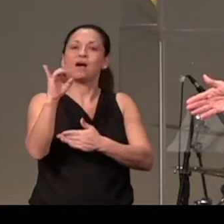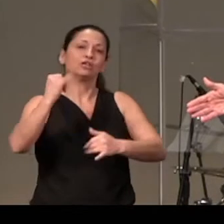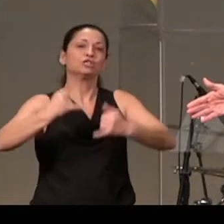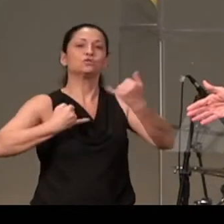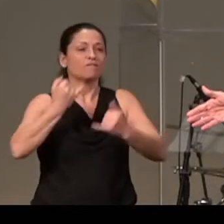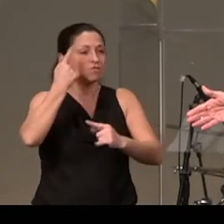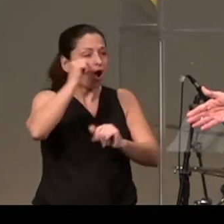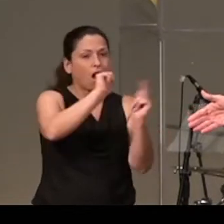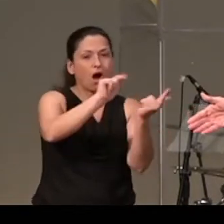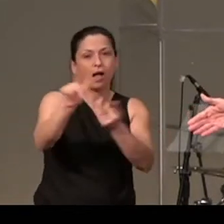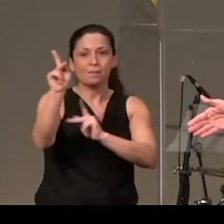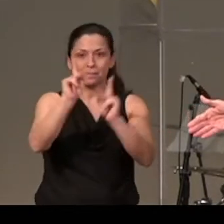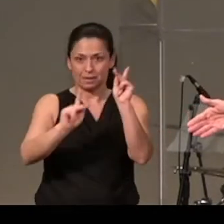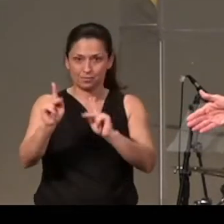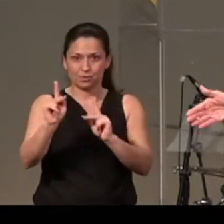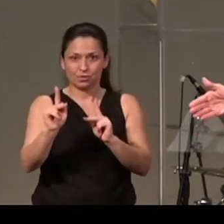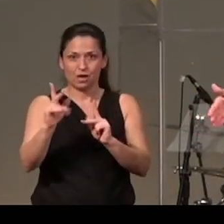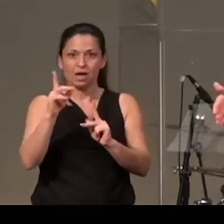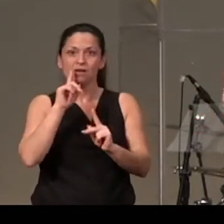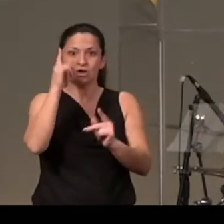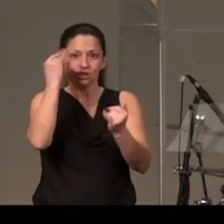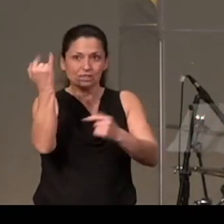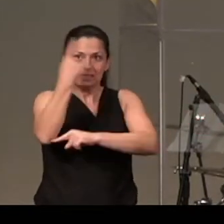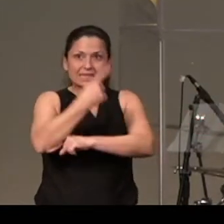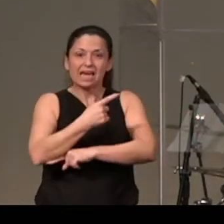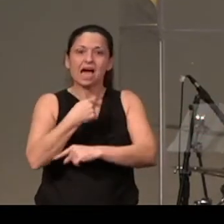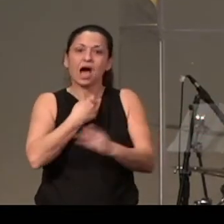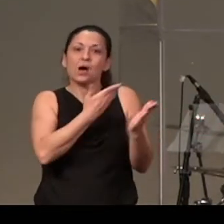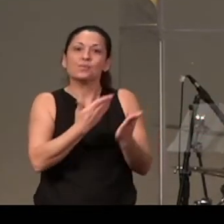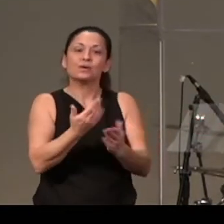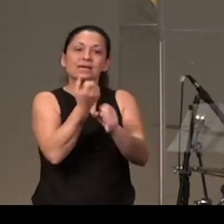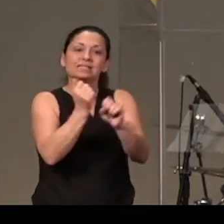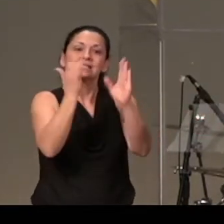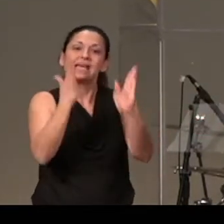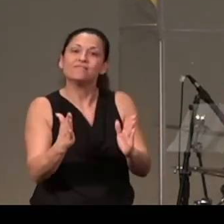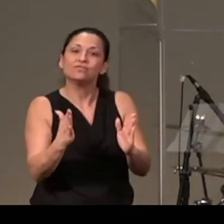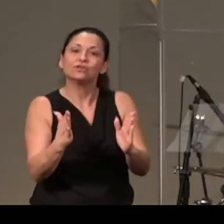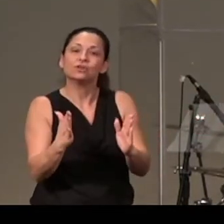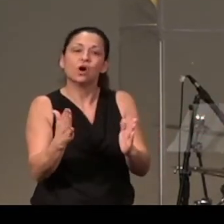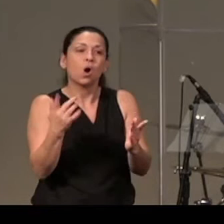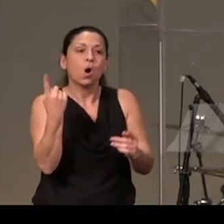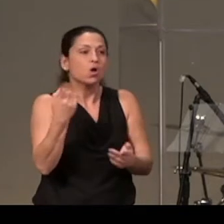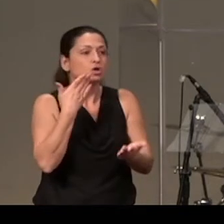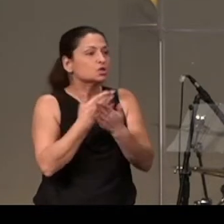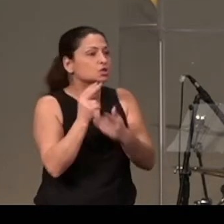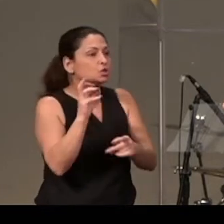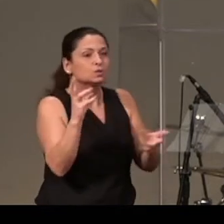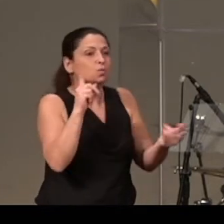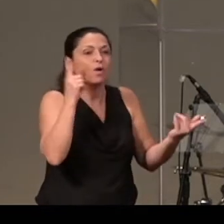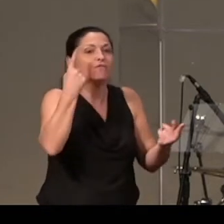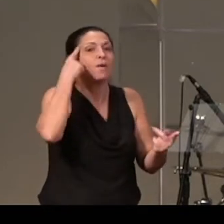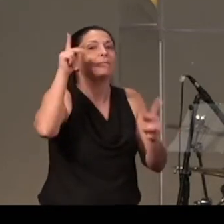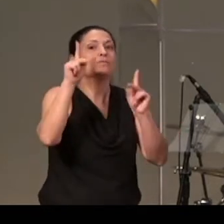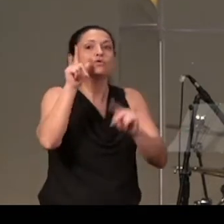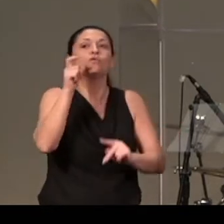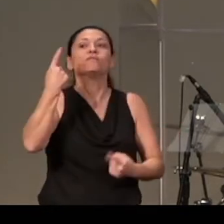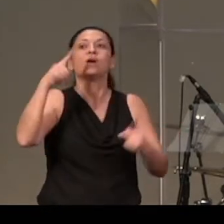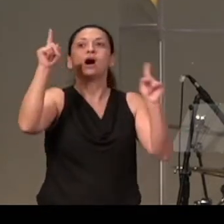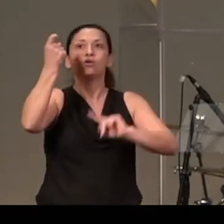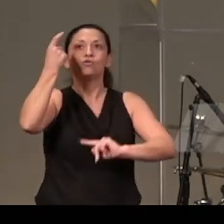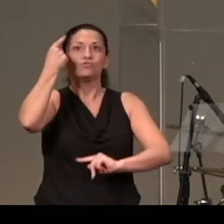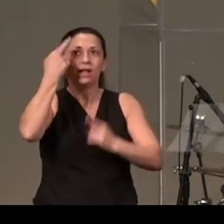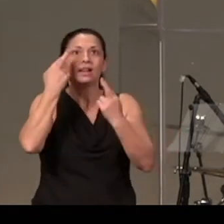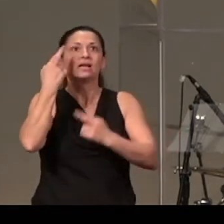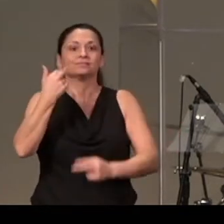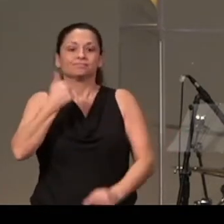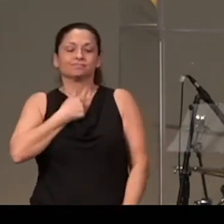city of David, there's been born for you a Savior. Who is the only people that's good news for is what? People who realize they're sinners.